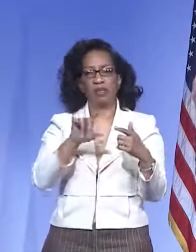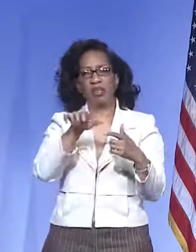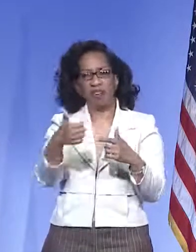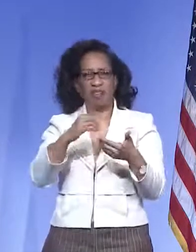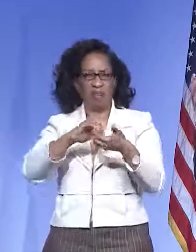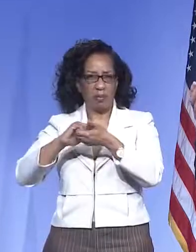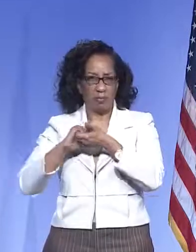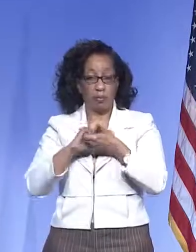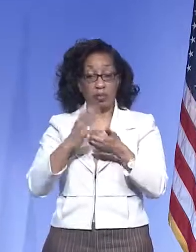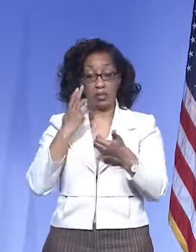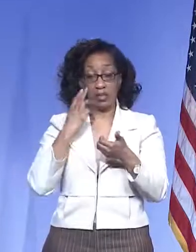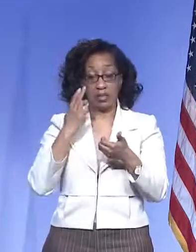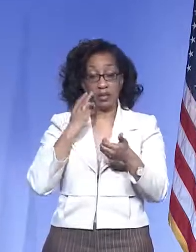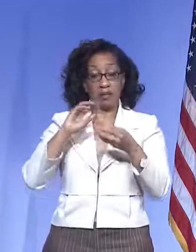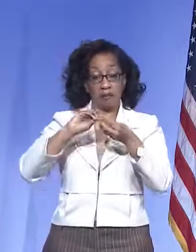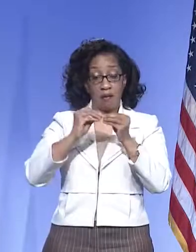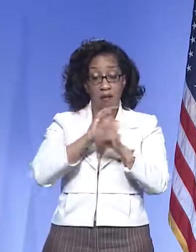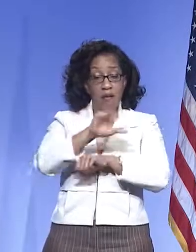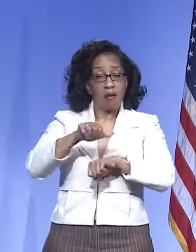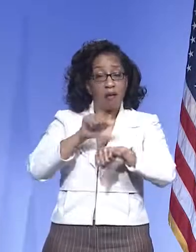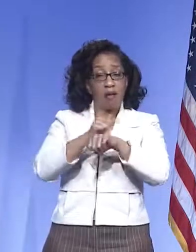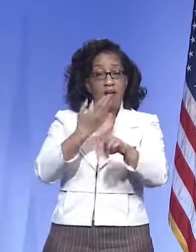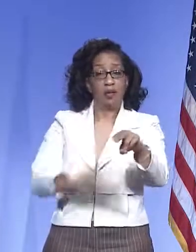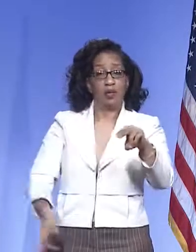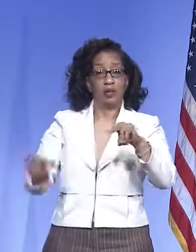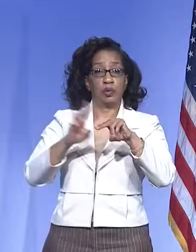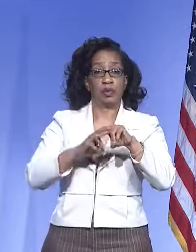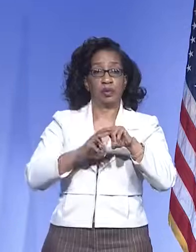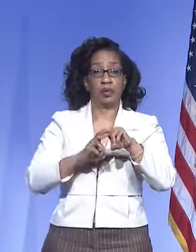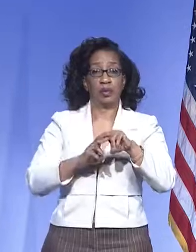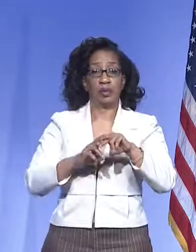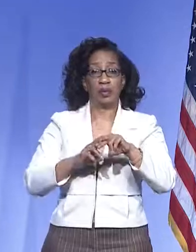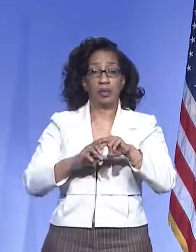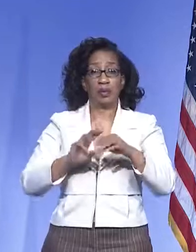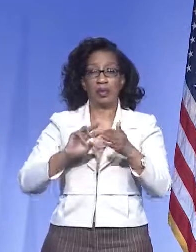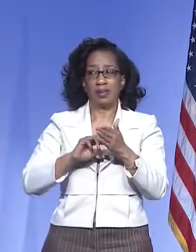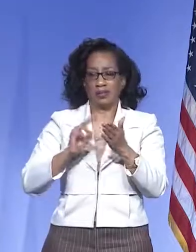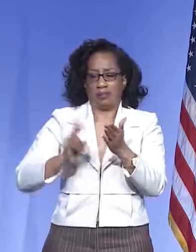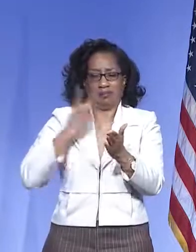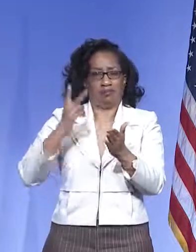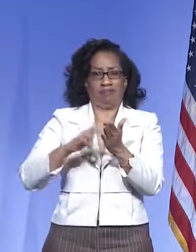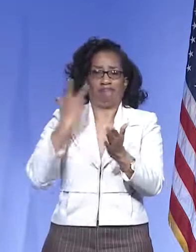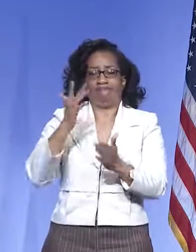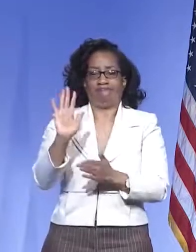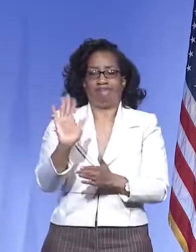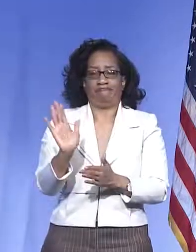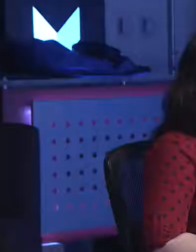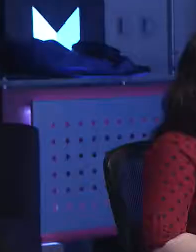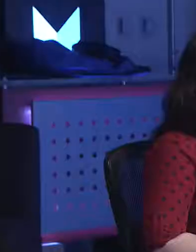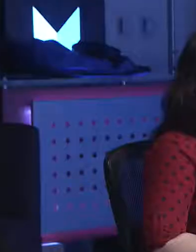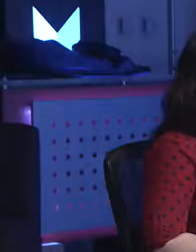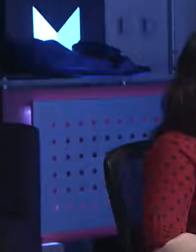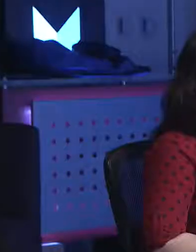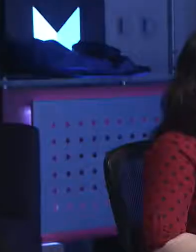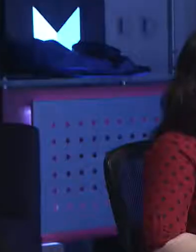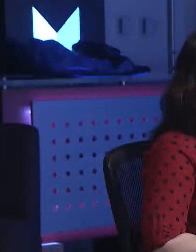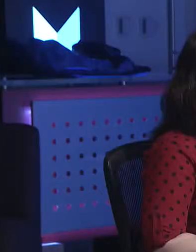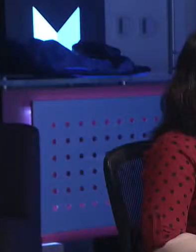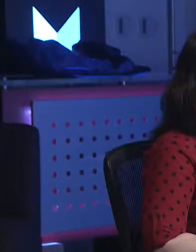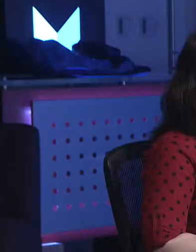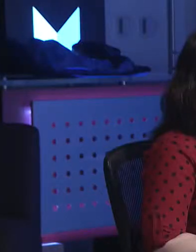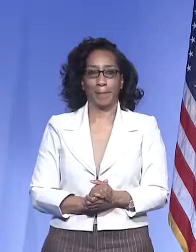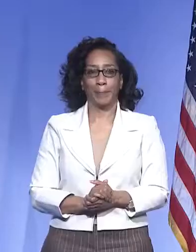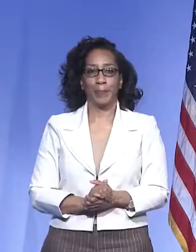be an uptick and an increase in appointments, but it's not going to be anything like double or triple. Kelly Roberts,